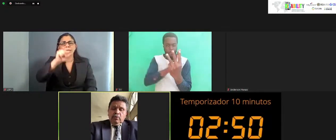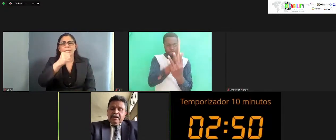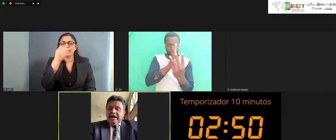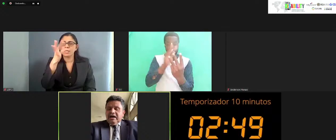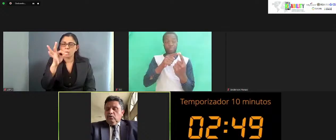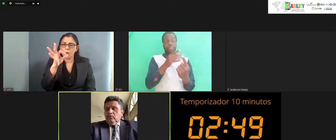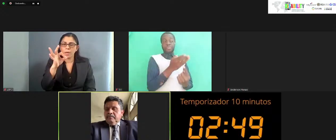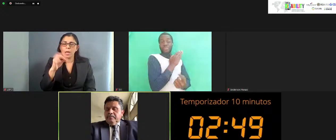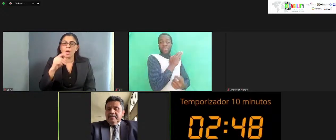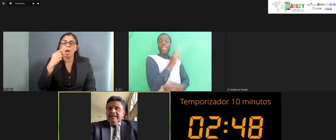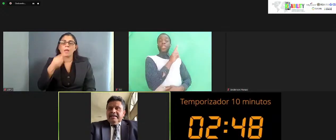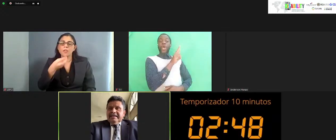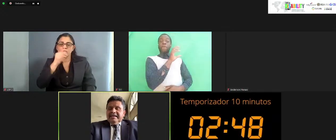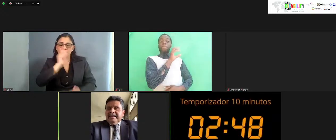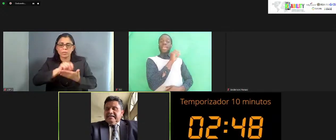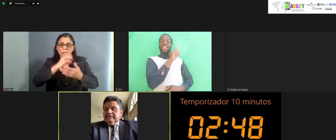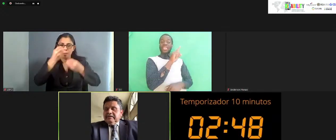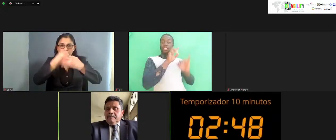2018